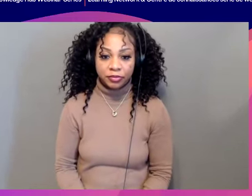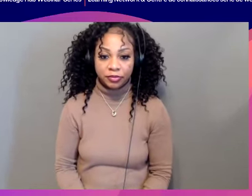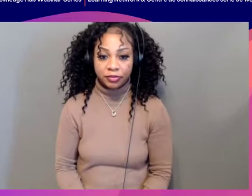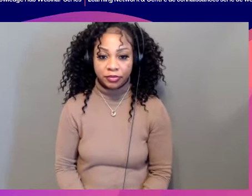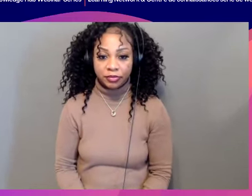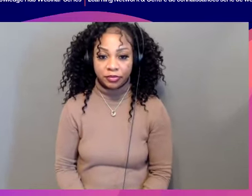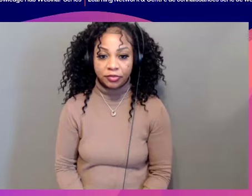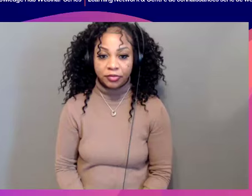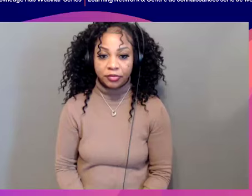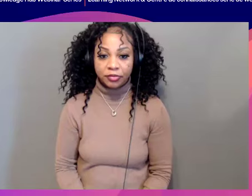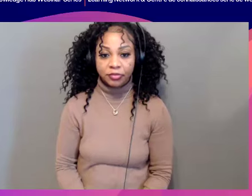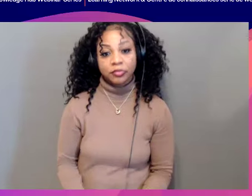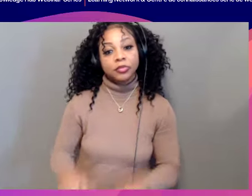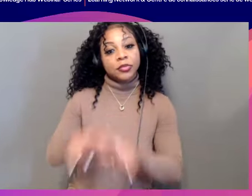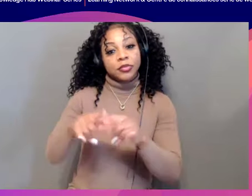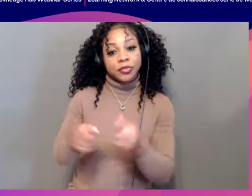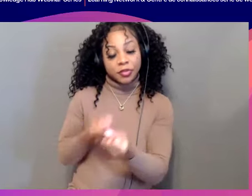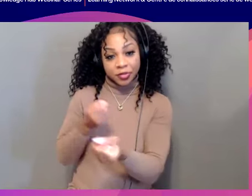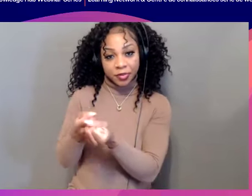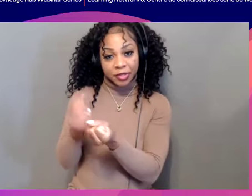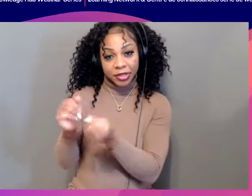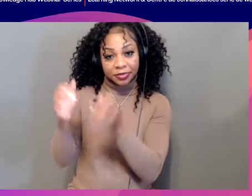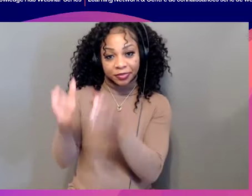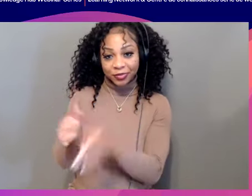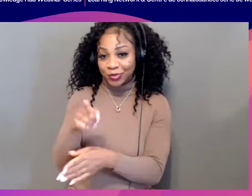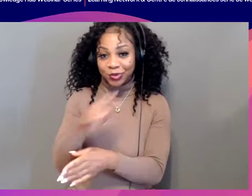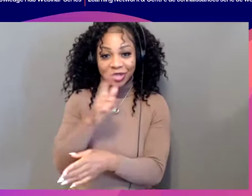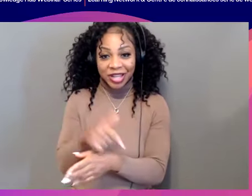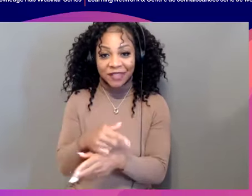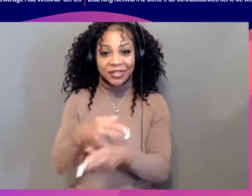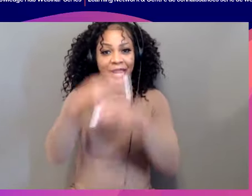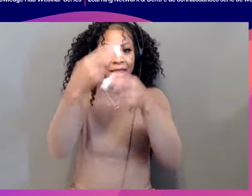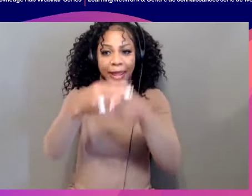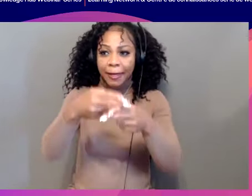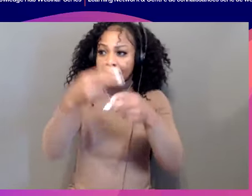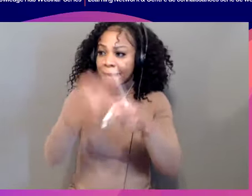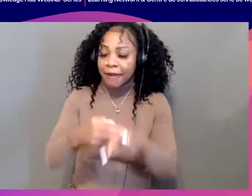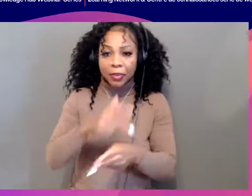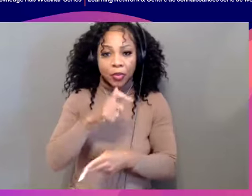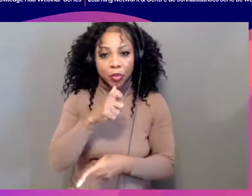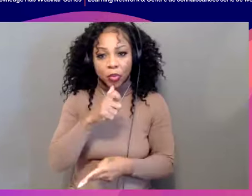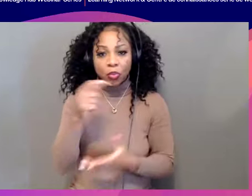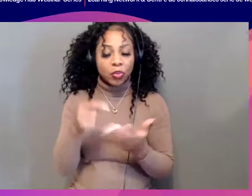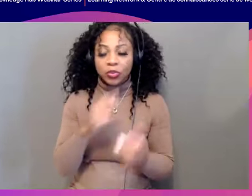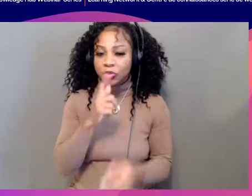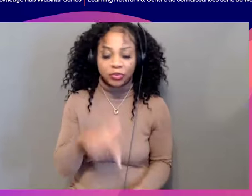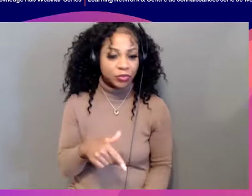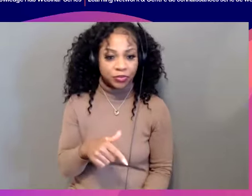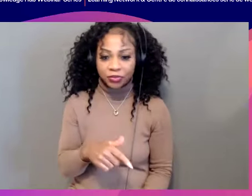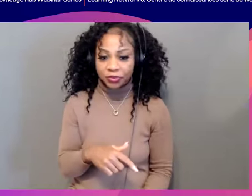support that person. We don't have to name people when we talk about what type of education needs to